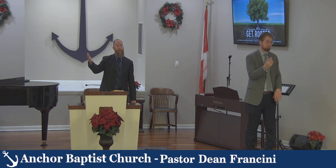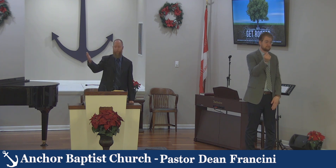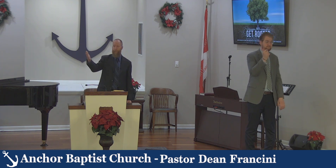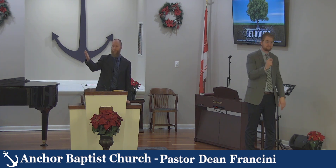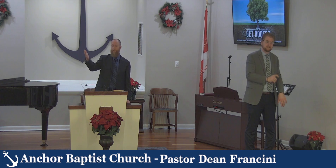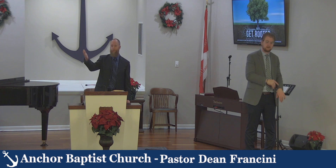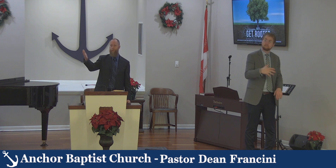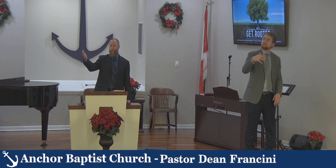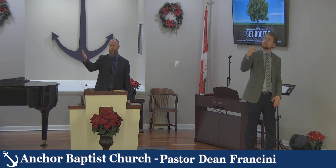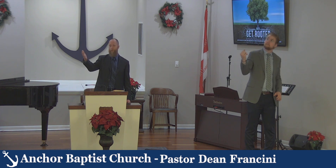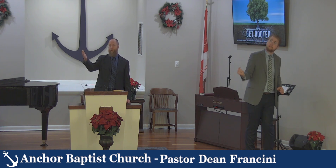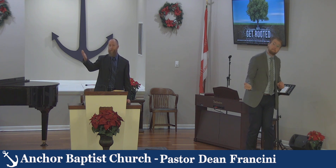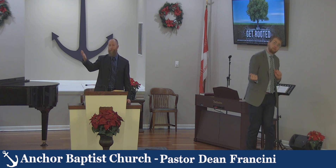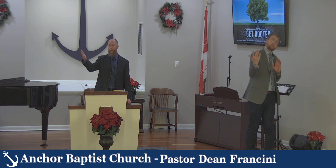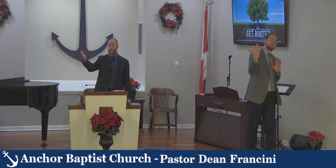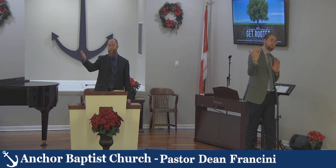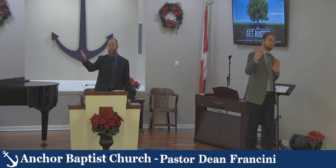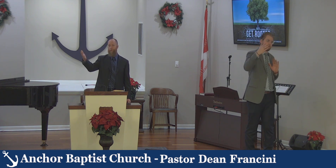see God,